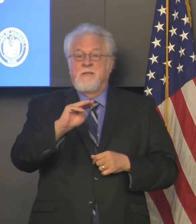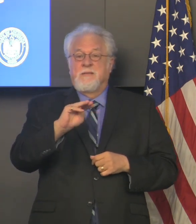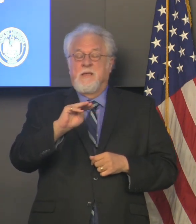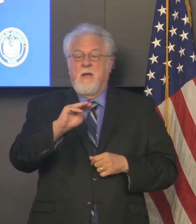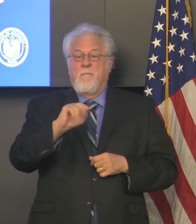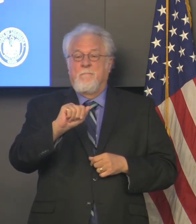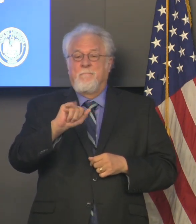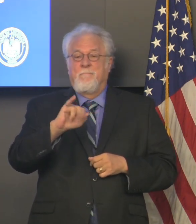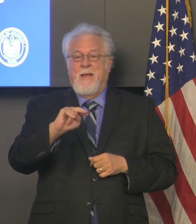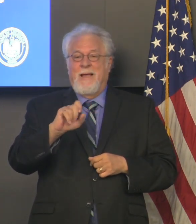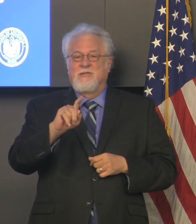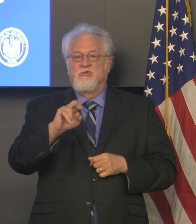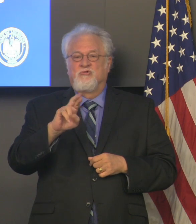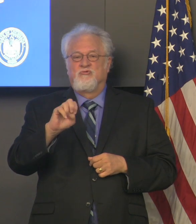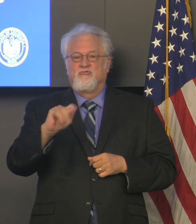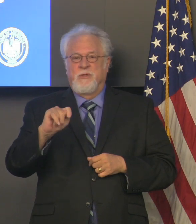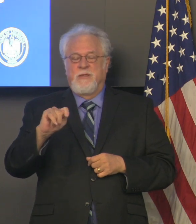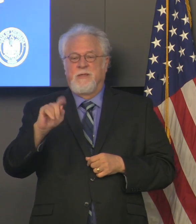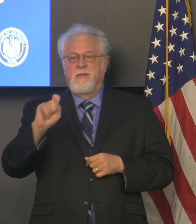LouisianaMainStreet.com. That's